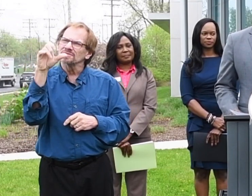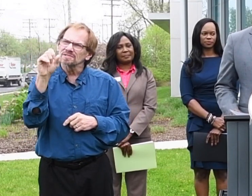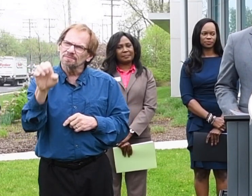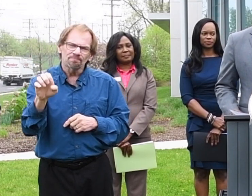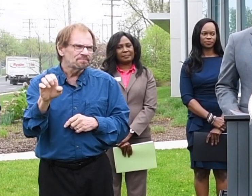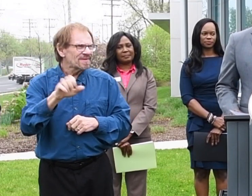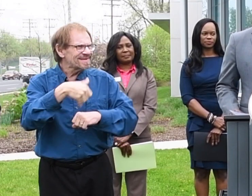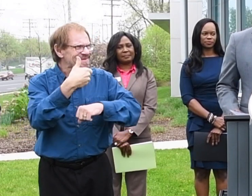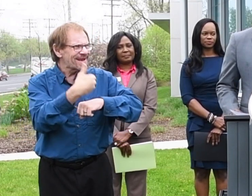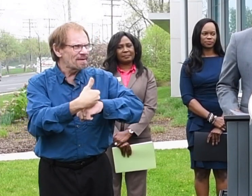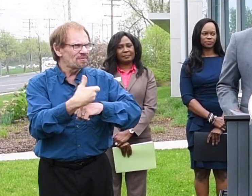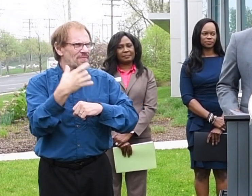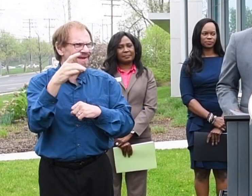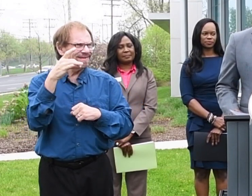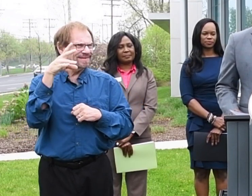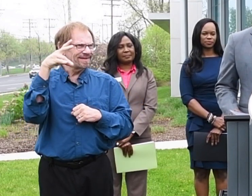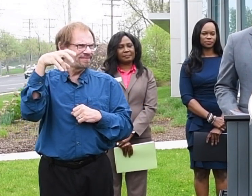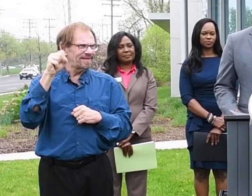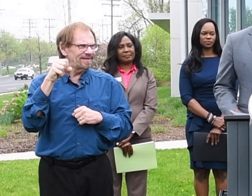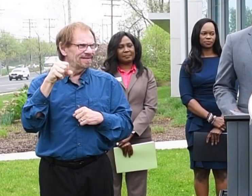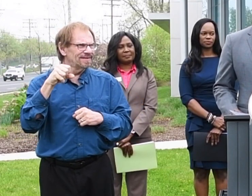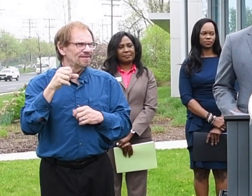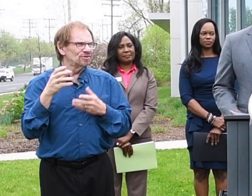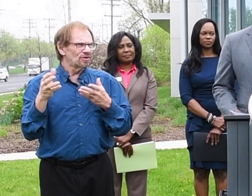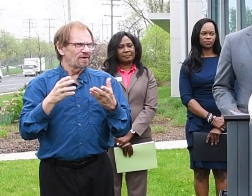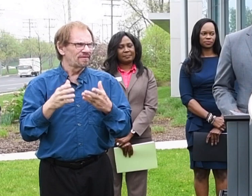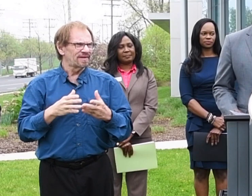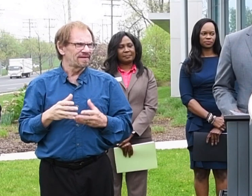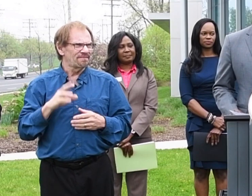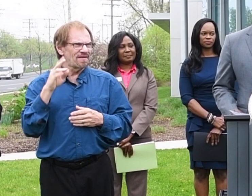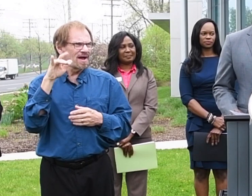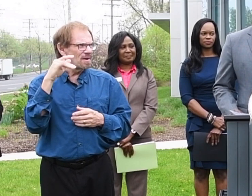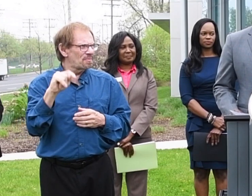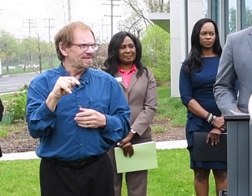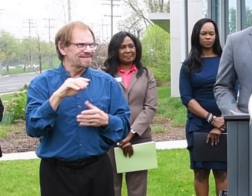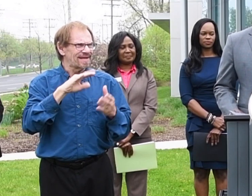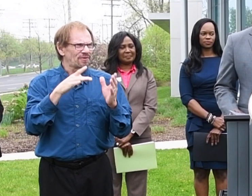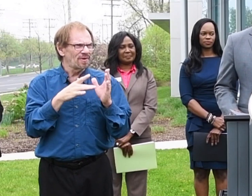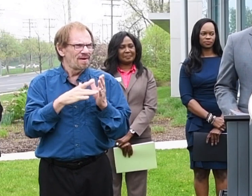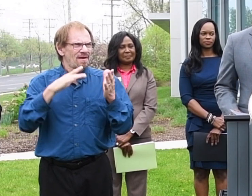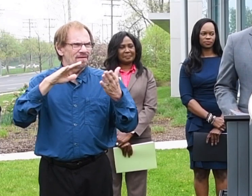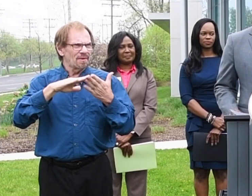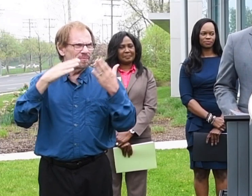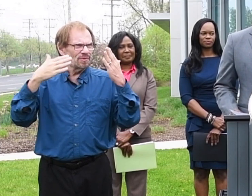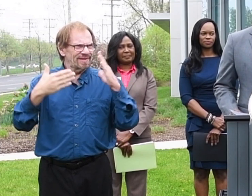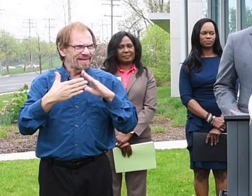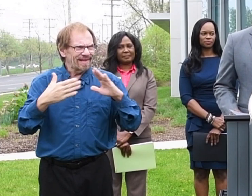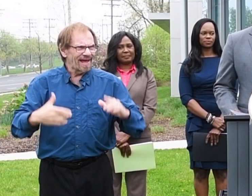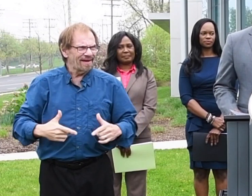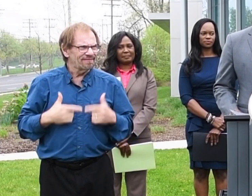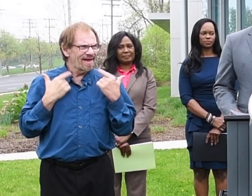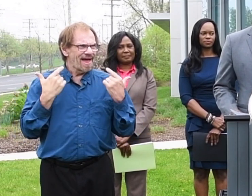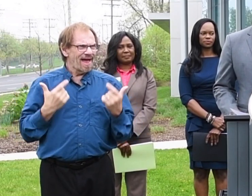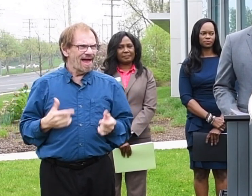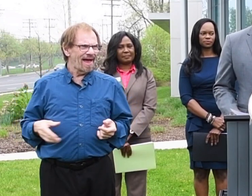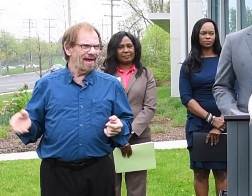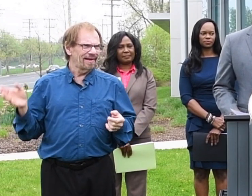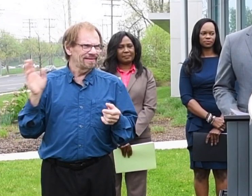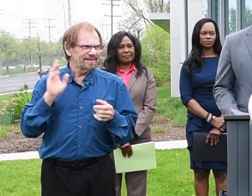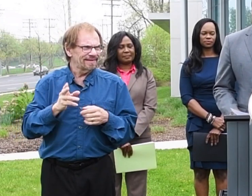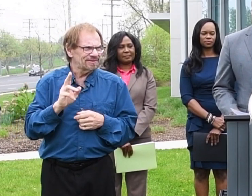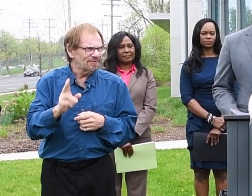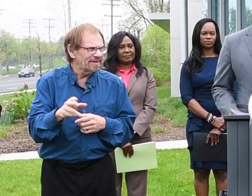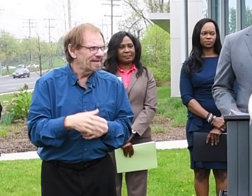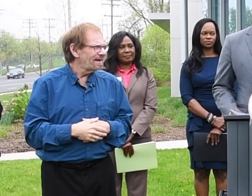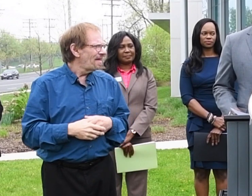merely as a structure but as a vibrant center of community life and medicinal history, thanks to the remarkable tenure